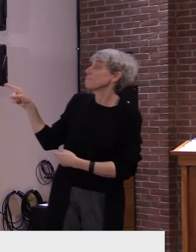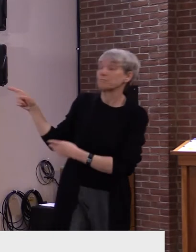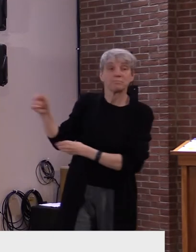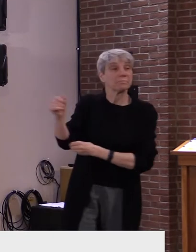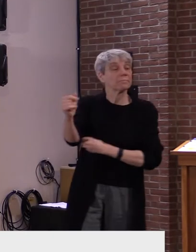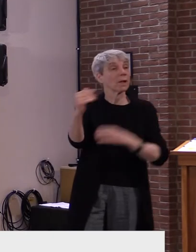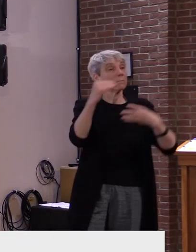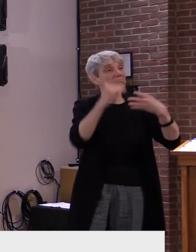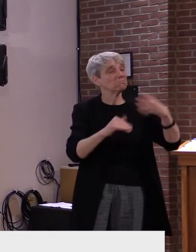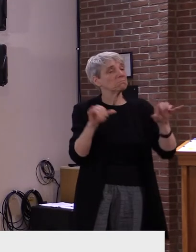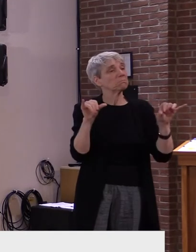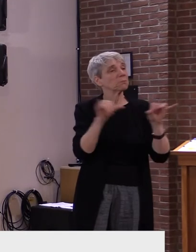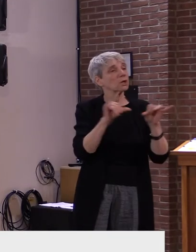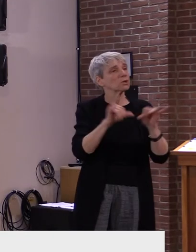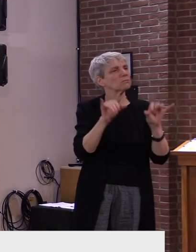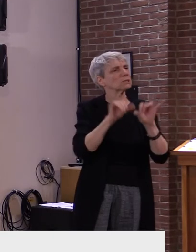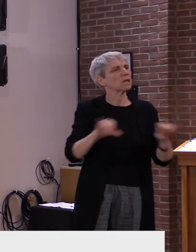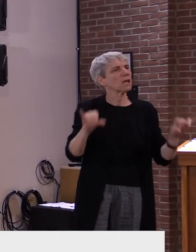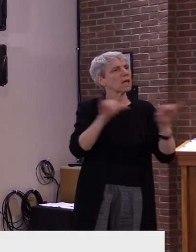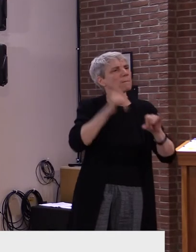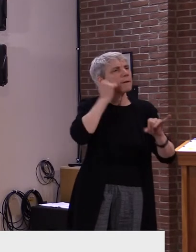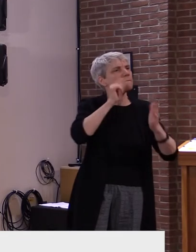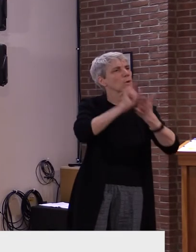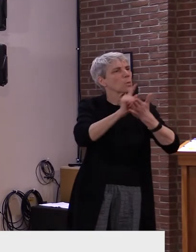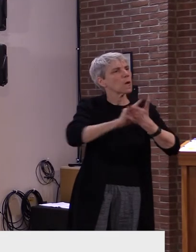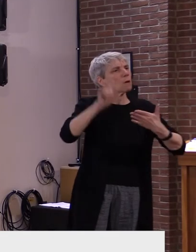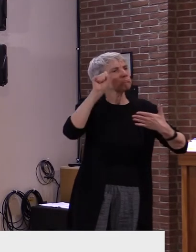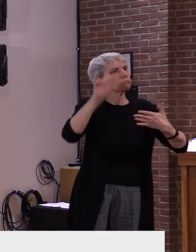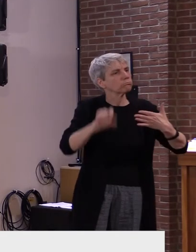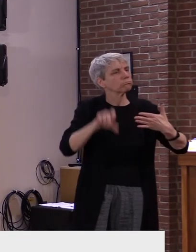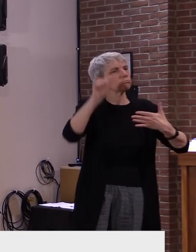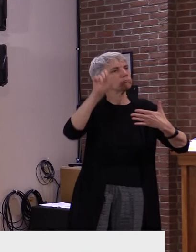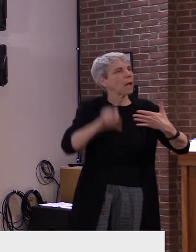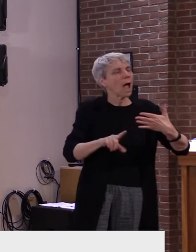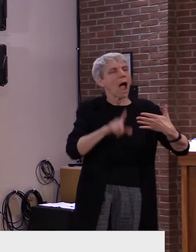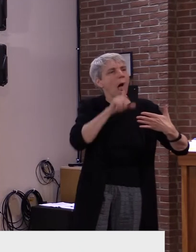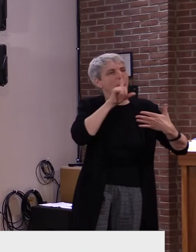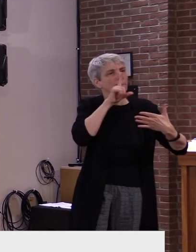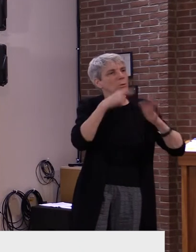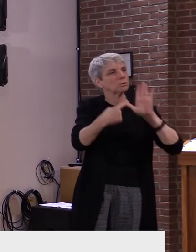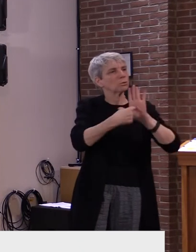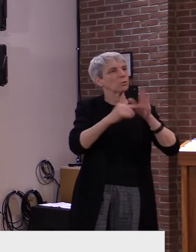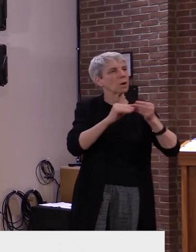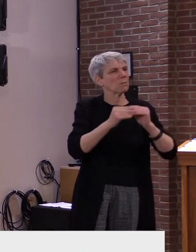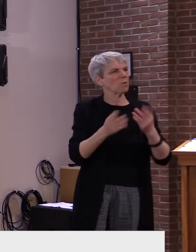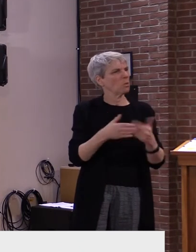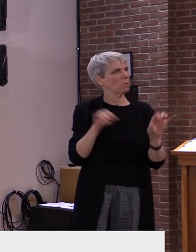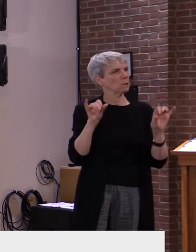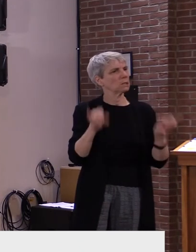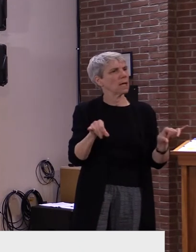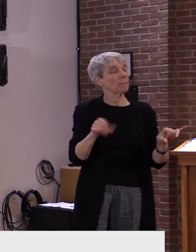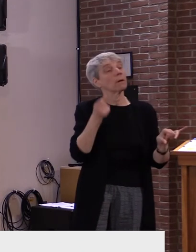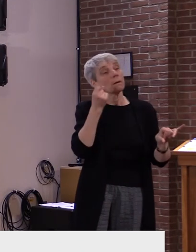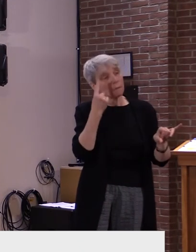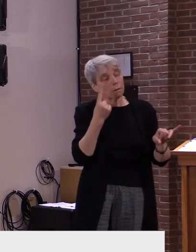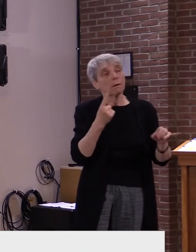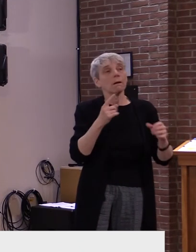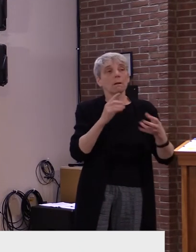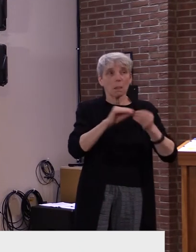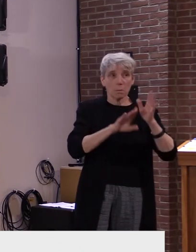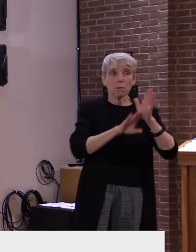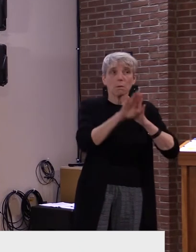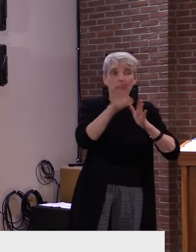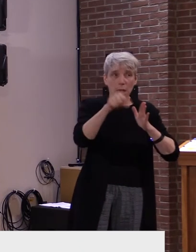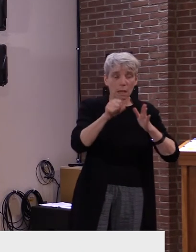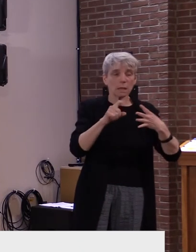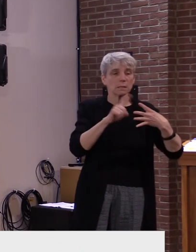pretty they're all trending pretty favorably even though we're seeing this increase in cases we have plenty of hospital capacity our